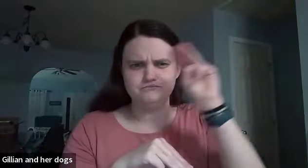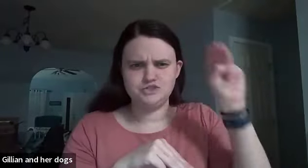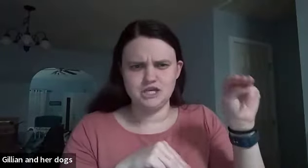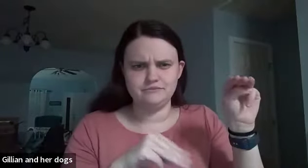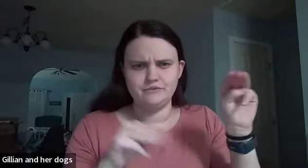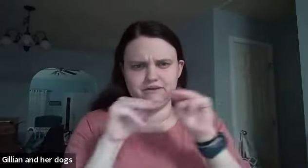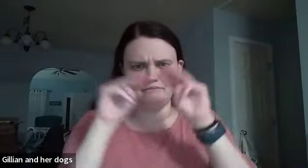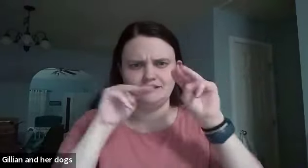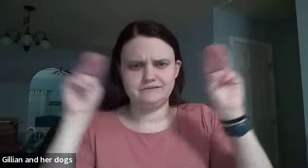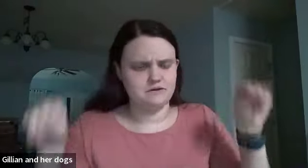M shape with it.